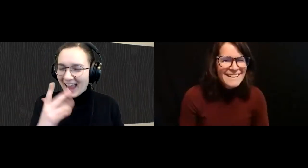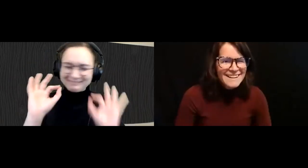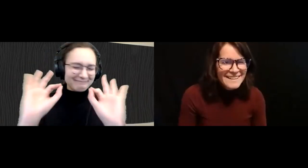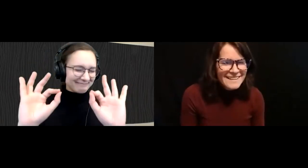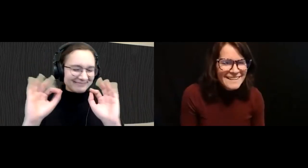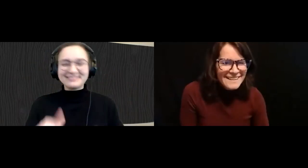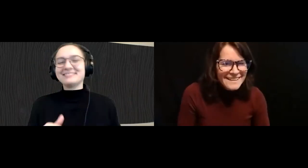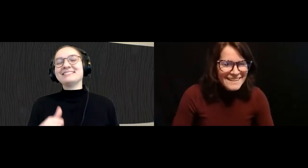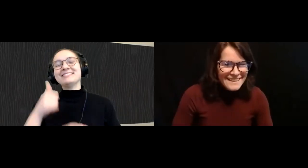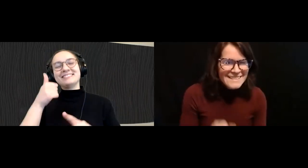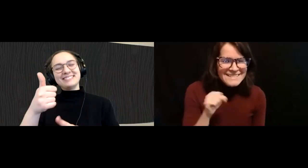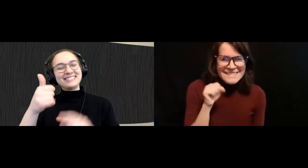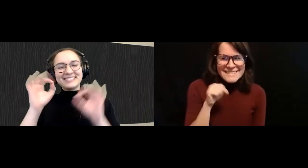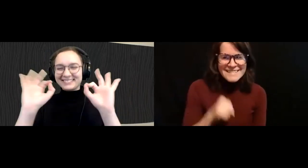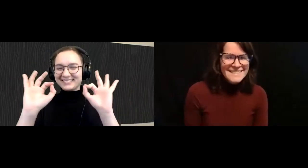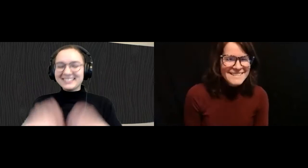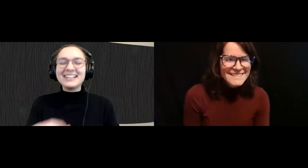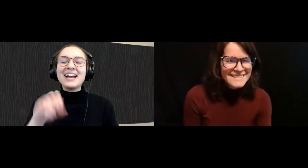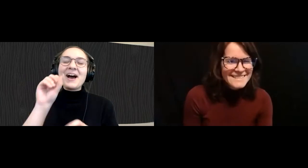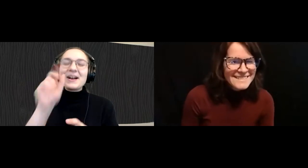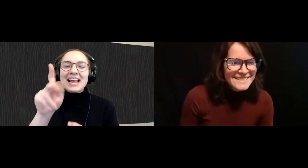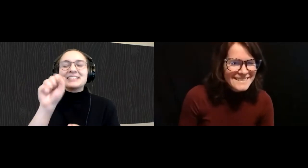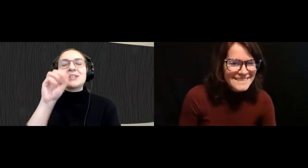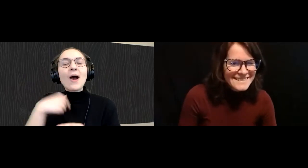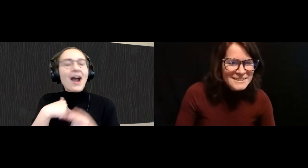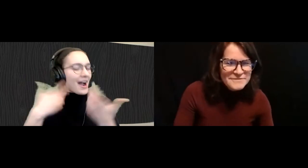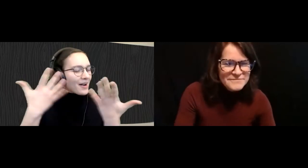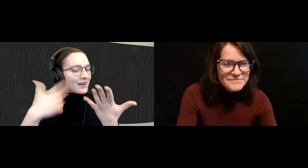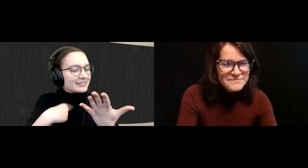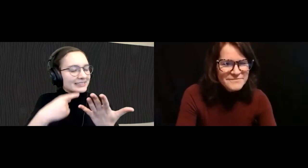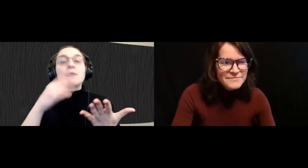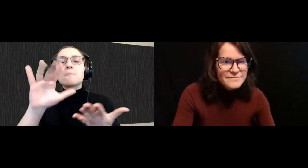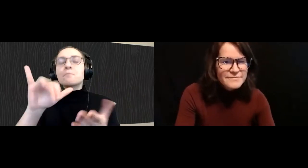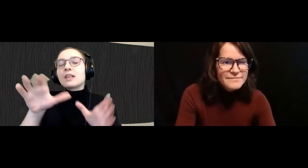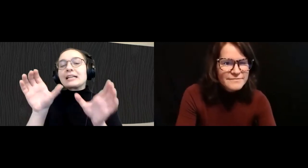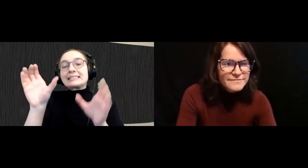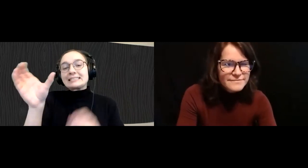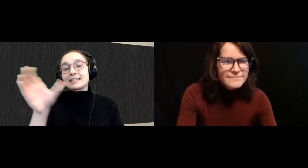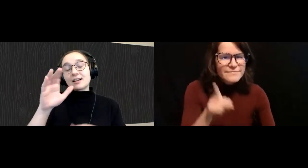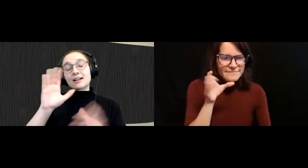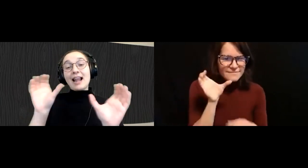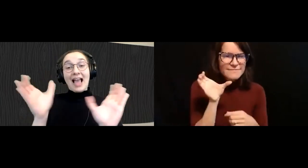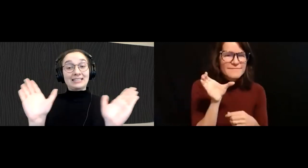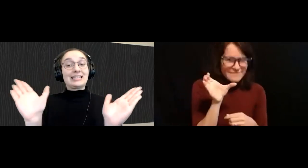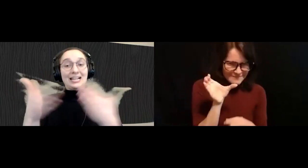But I'm glad you're back. Yay. Okay. So what was I saying? Oh, yeah.